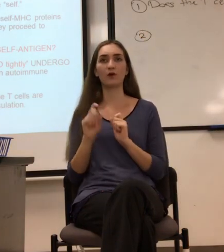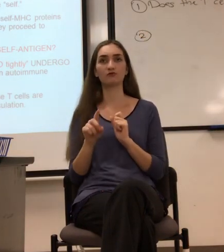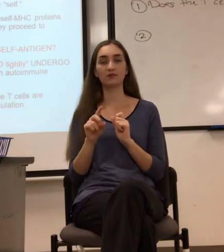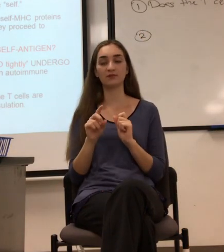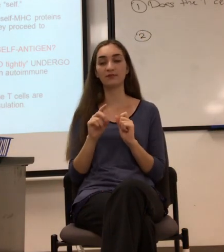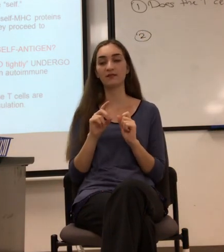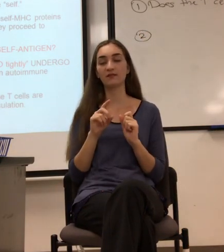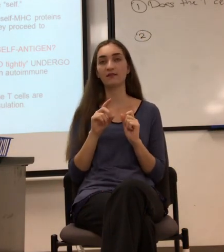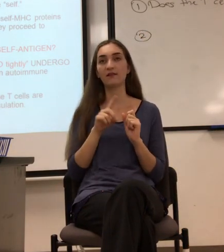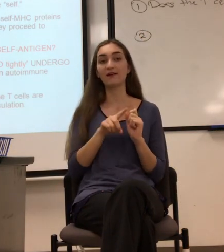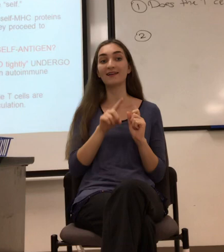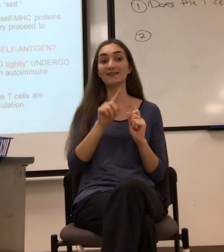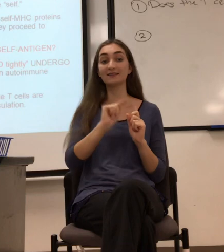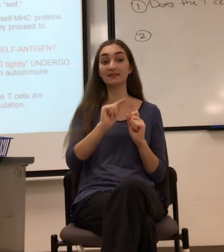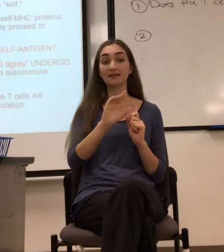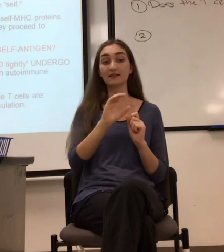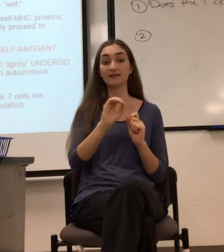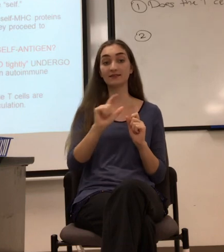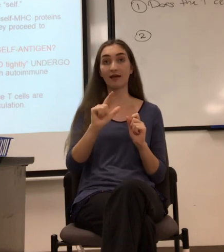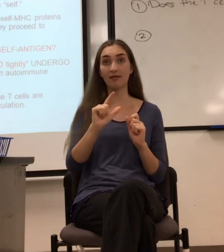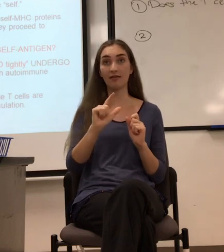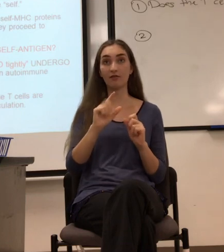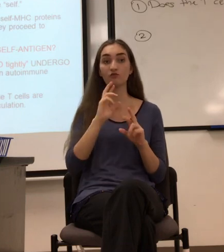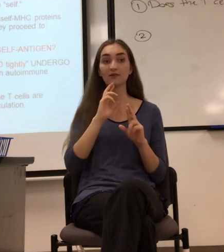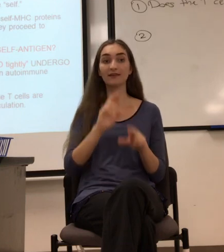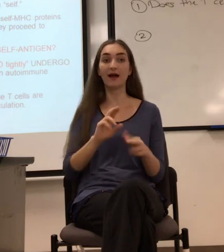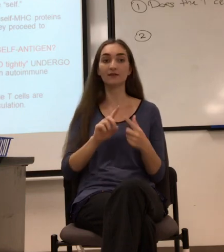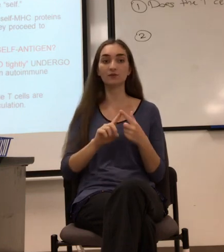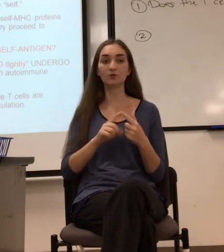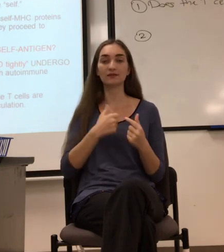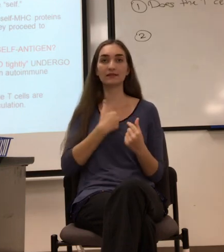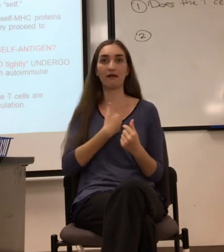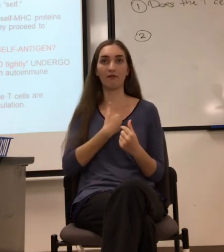cell react to a self antigen?